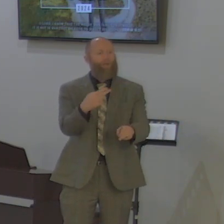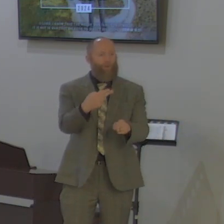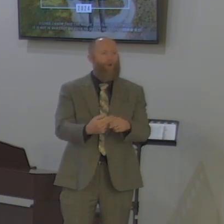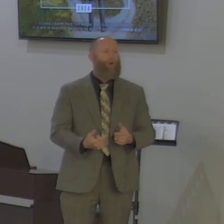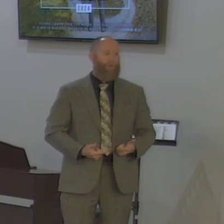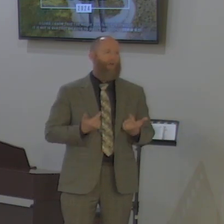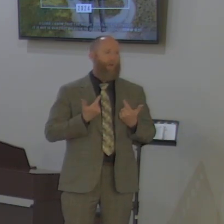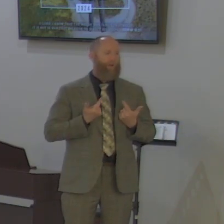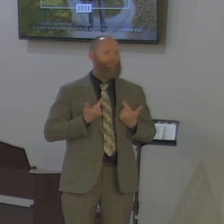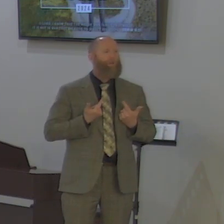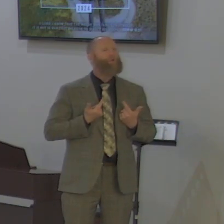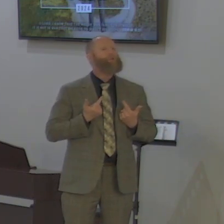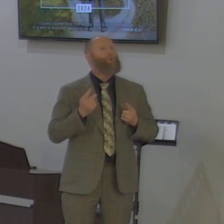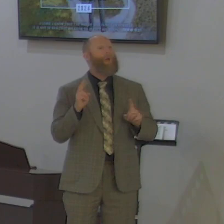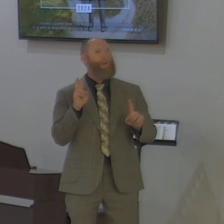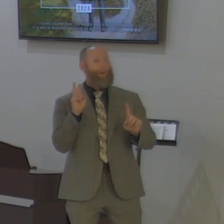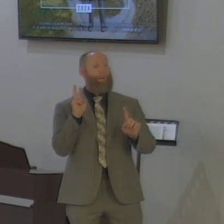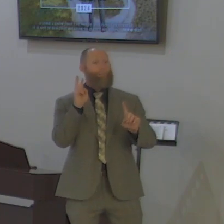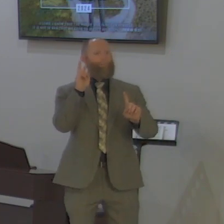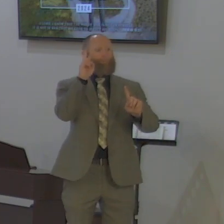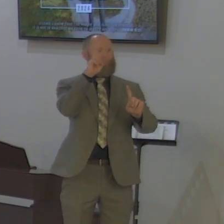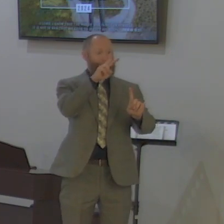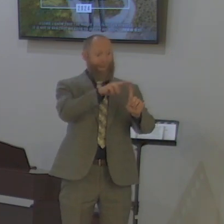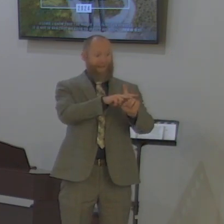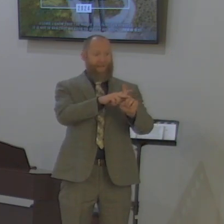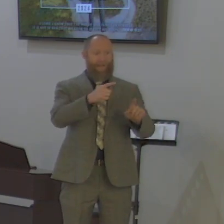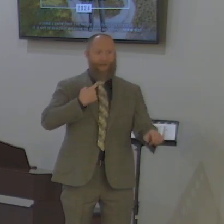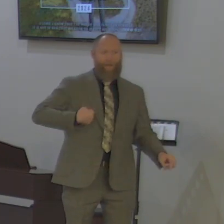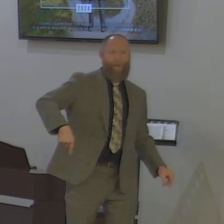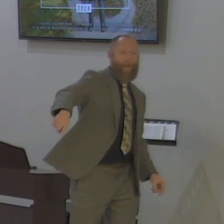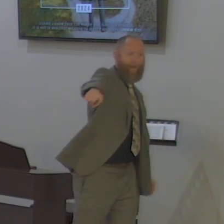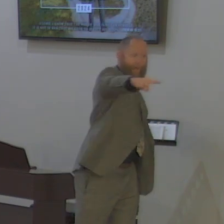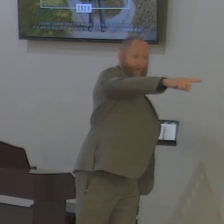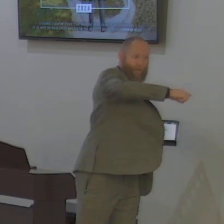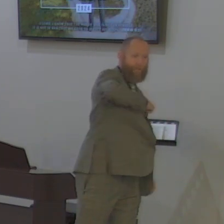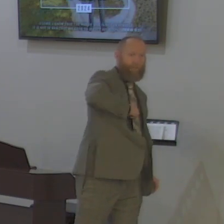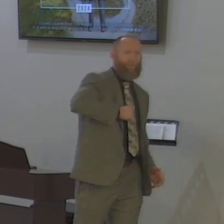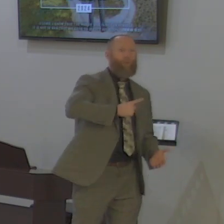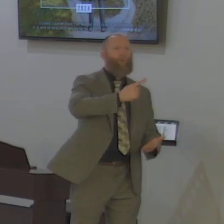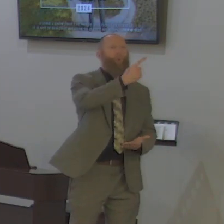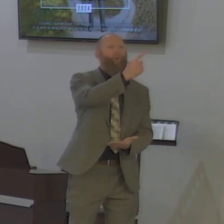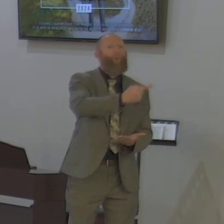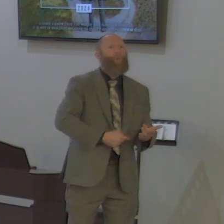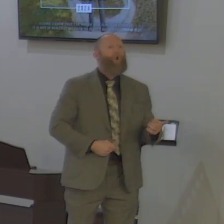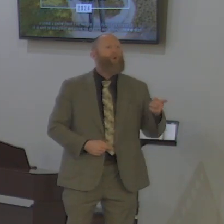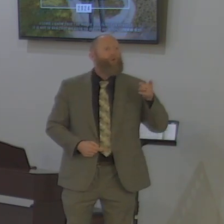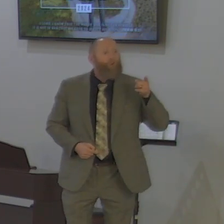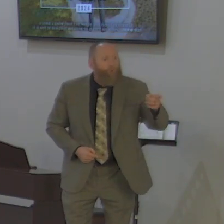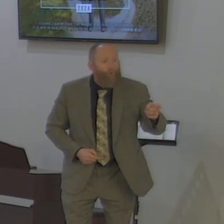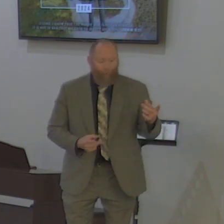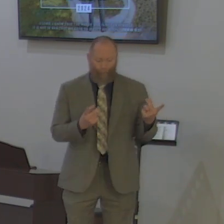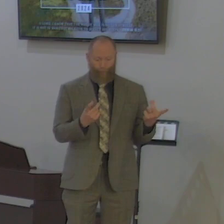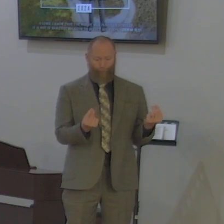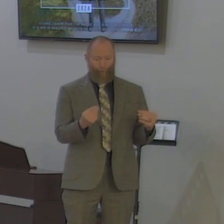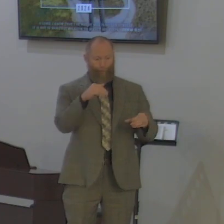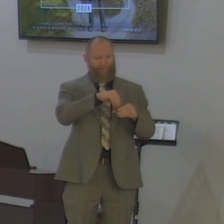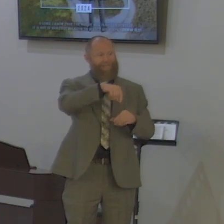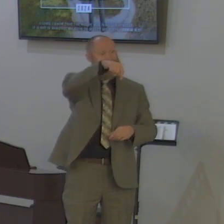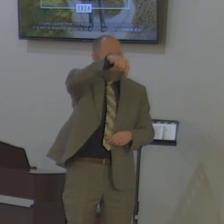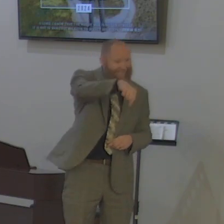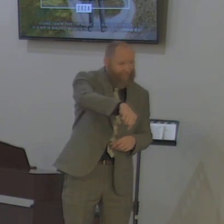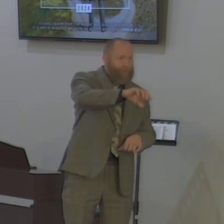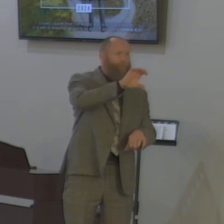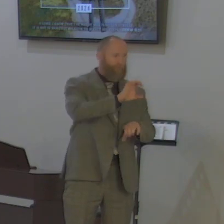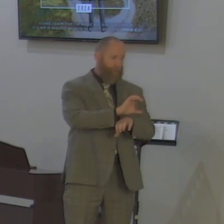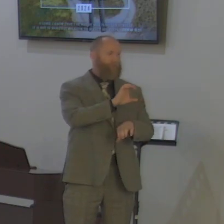this church, what he's equipped us for, what he's called us to, what he's placed us here for. And that